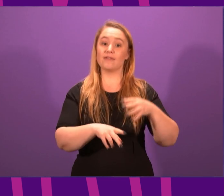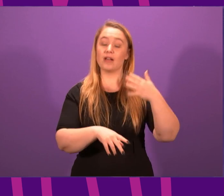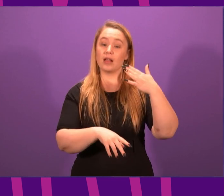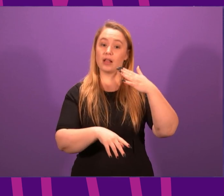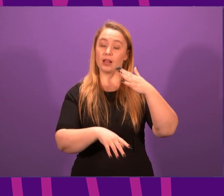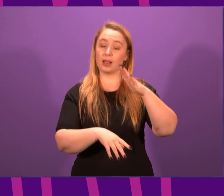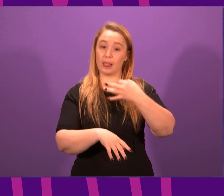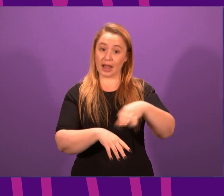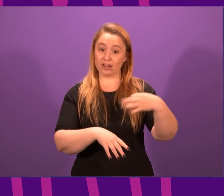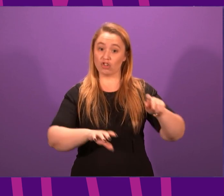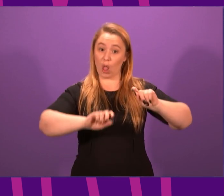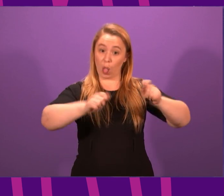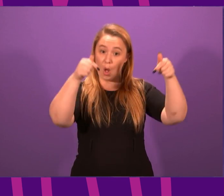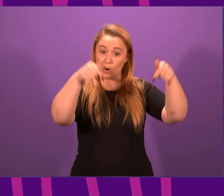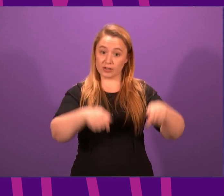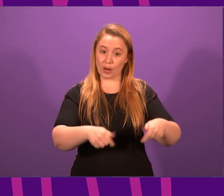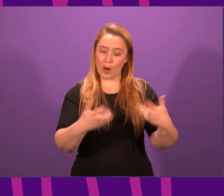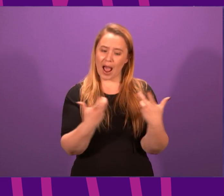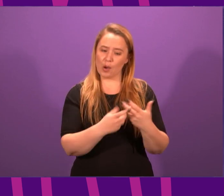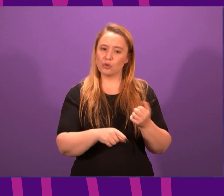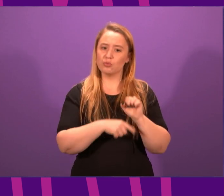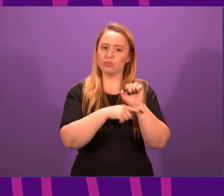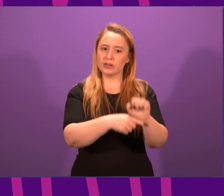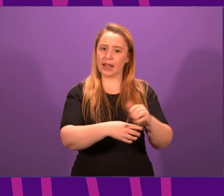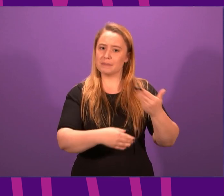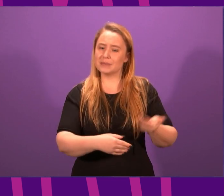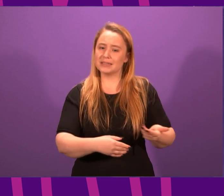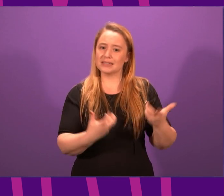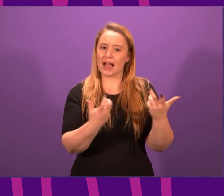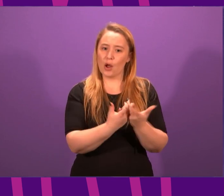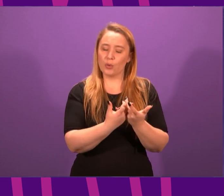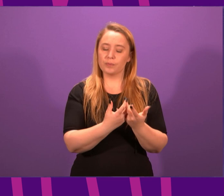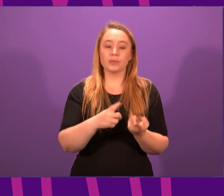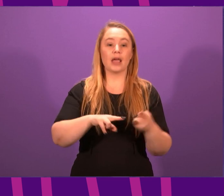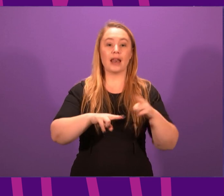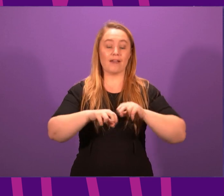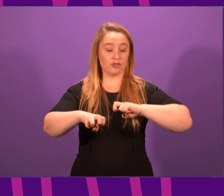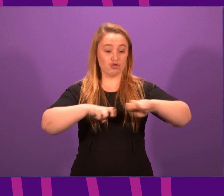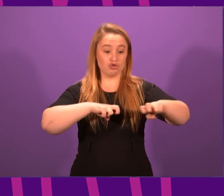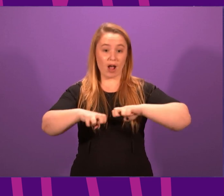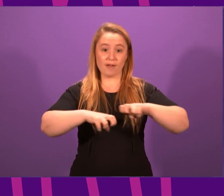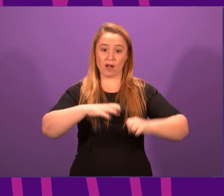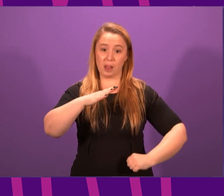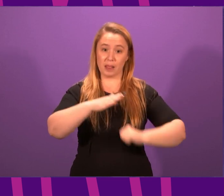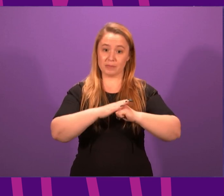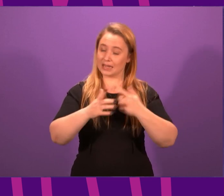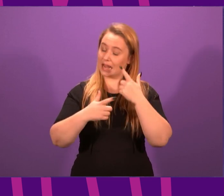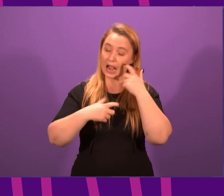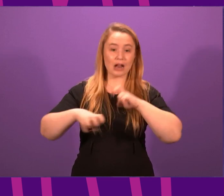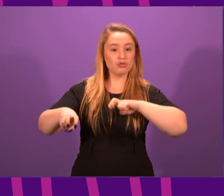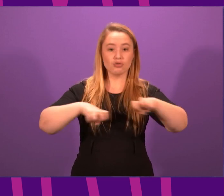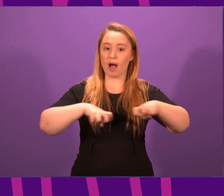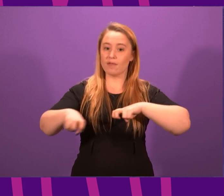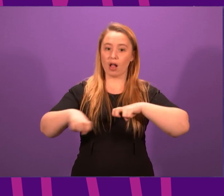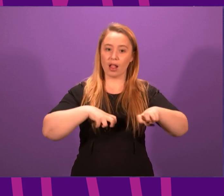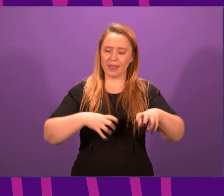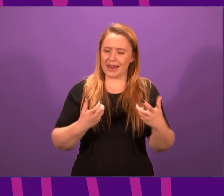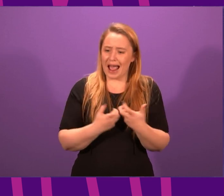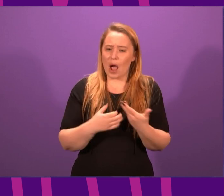tier. And if there are to be travel restrictions, then the government must say how that would work and how it